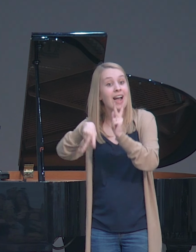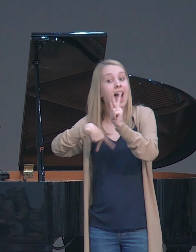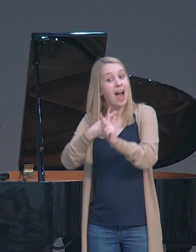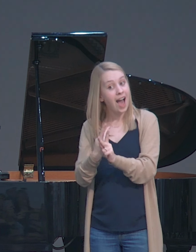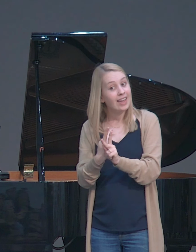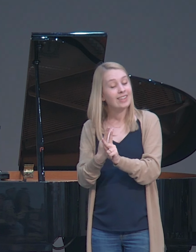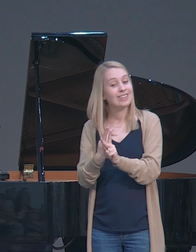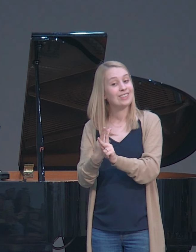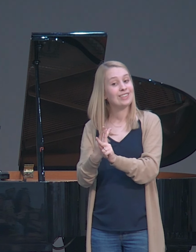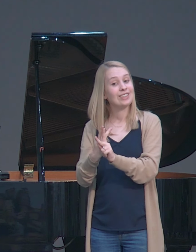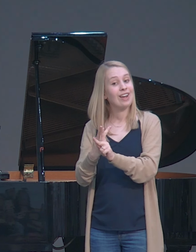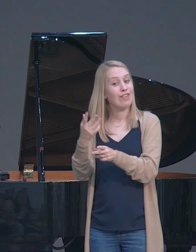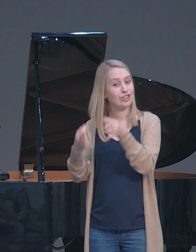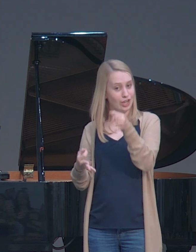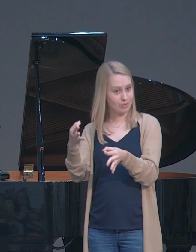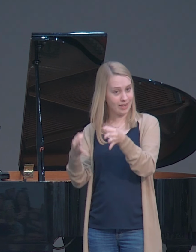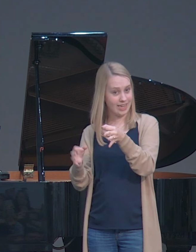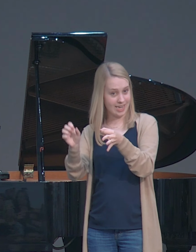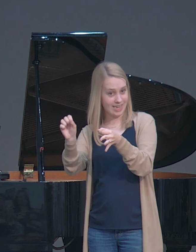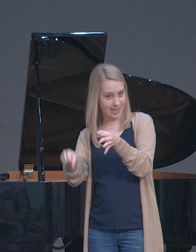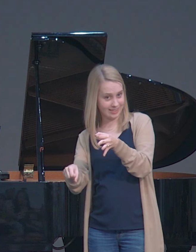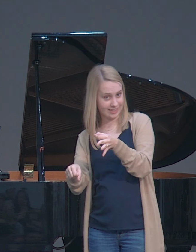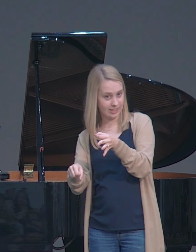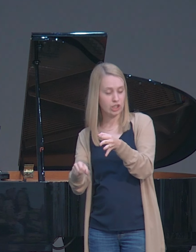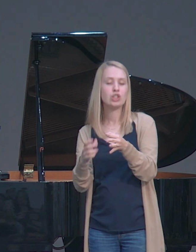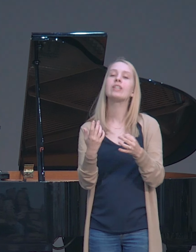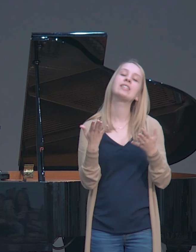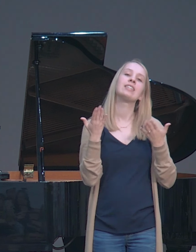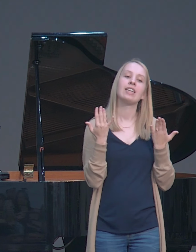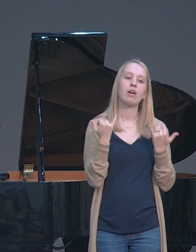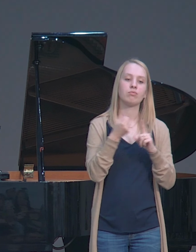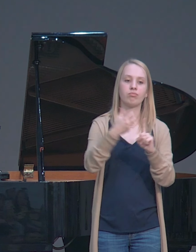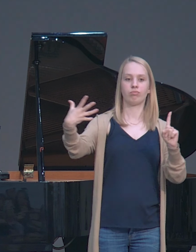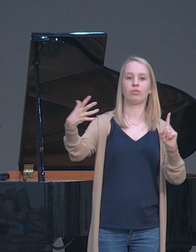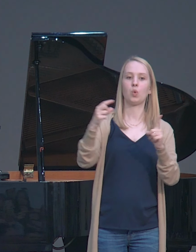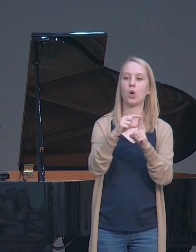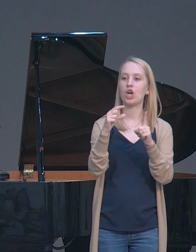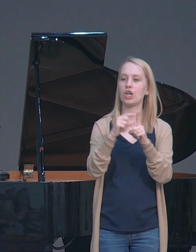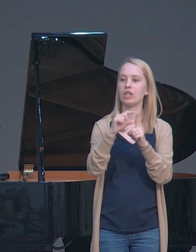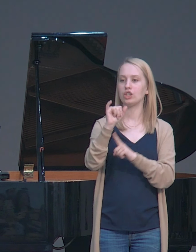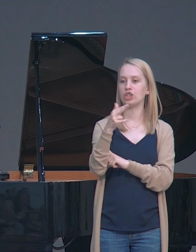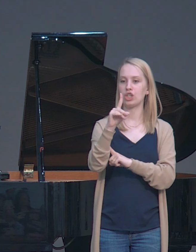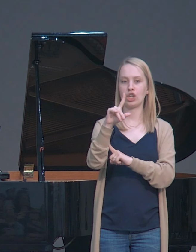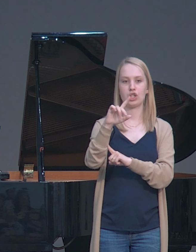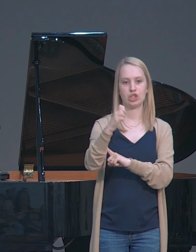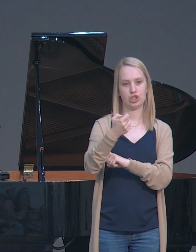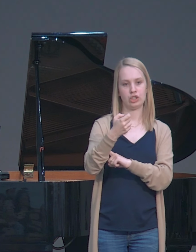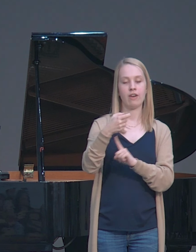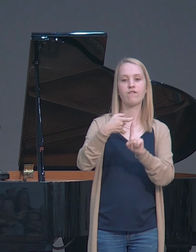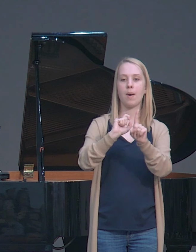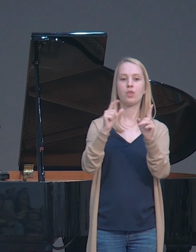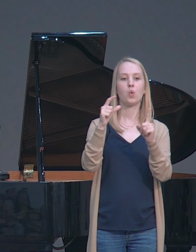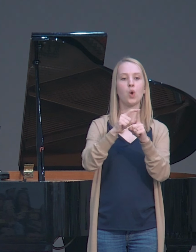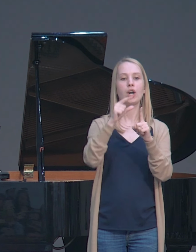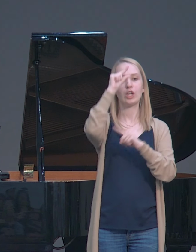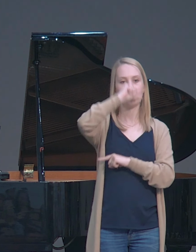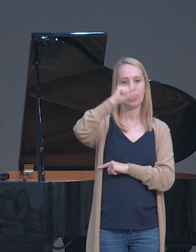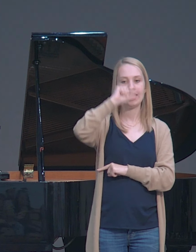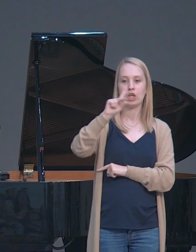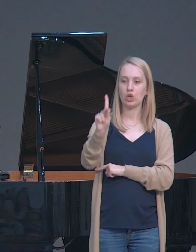be made from us. So let's talk about the word judge in verses 1 and 2. The word judge comes from the Greek word krino. That's the root